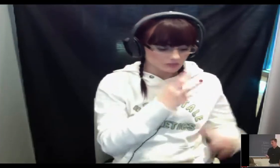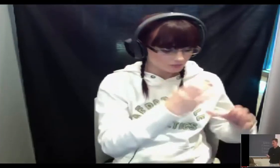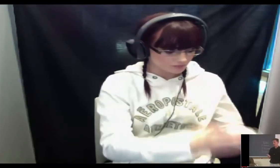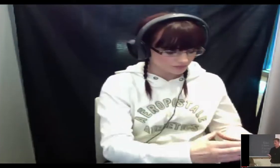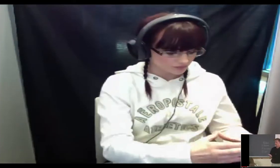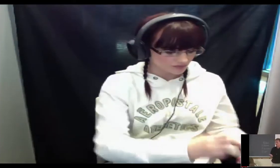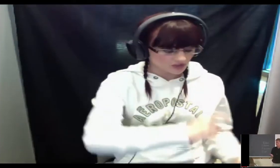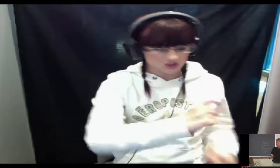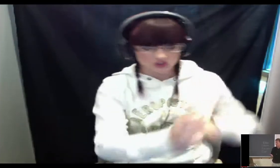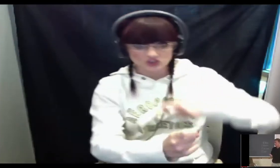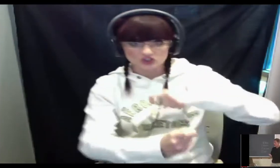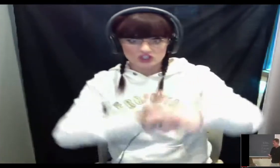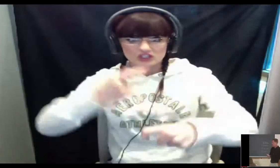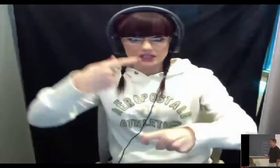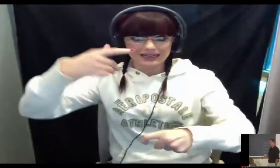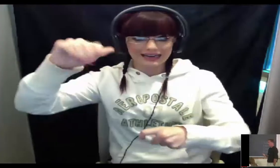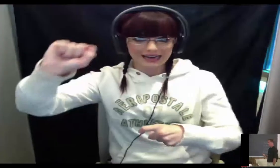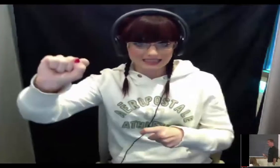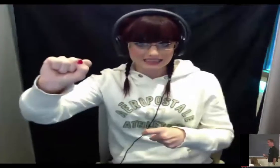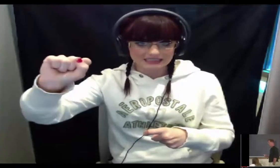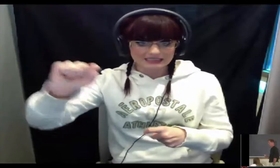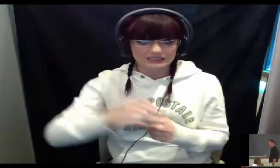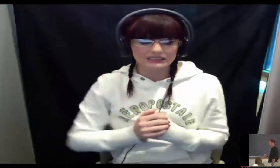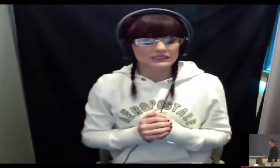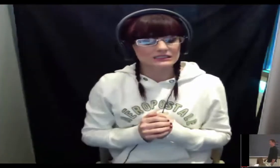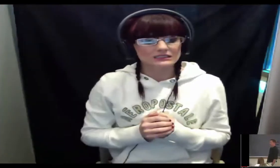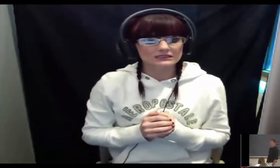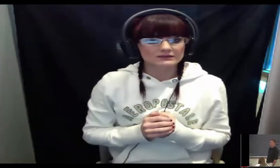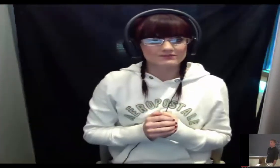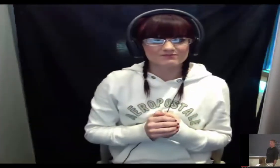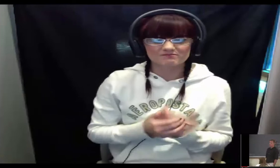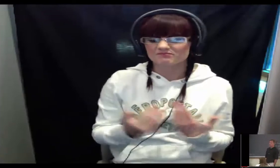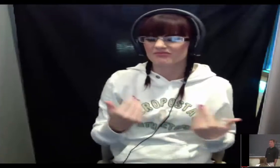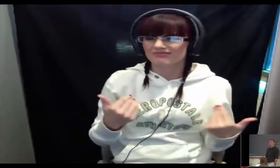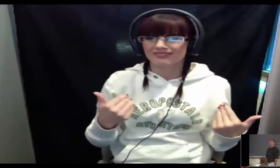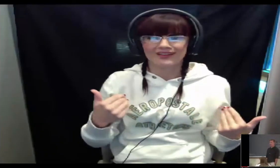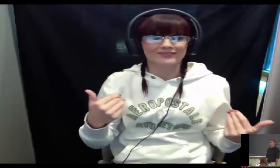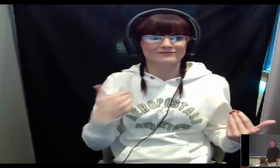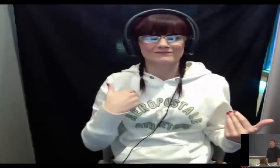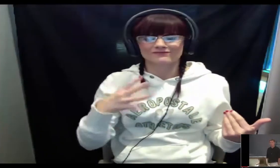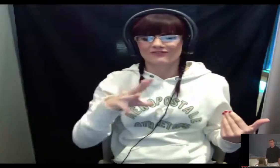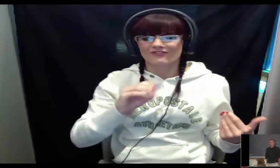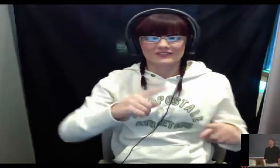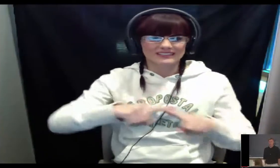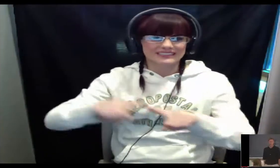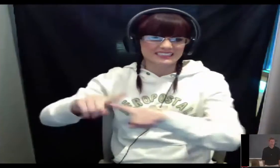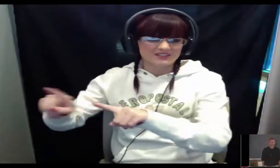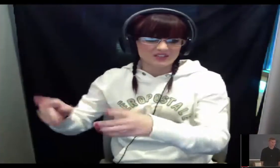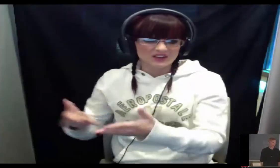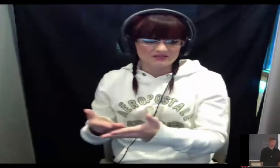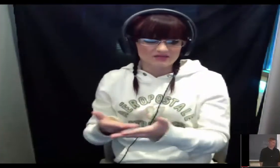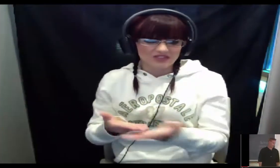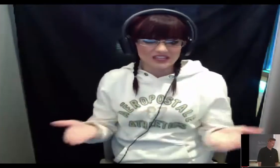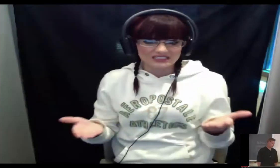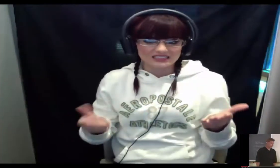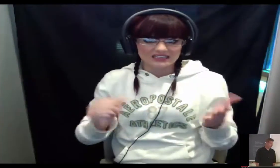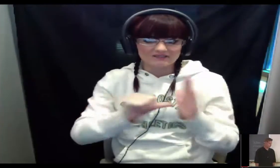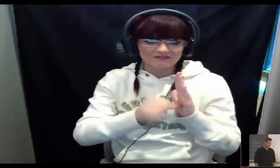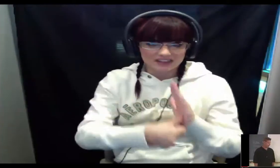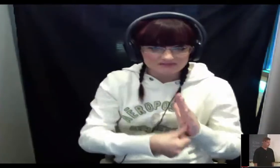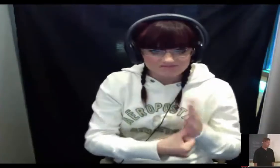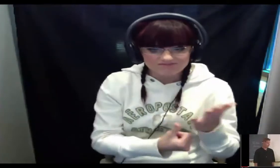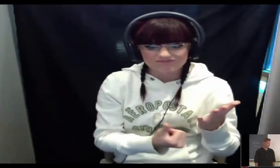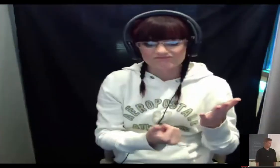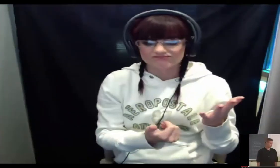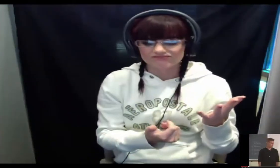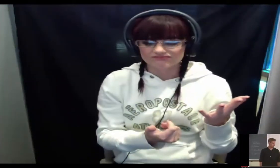gas phase. And there are probably 50 different variables that can influence the rate of evaporation, and we'll talk about a